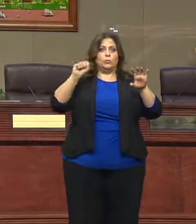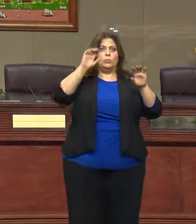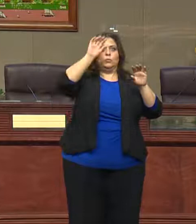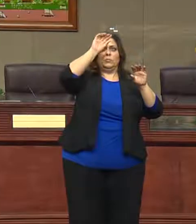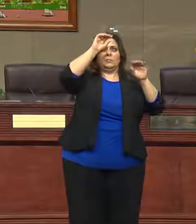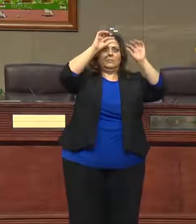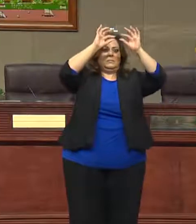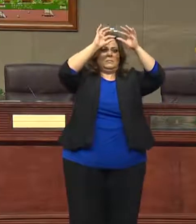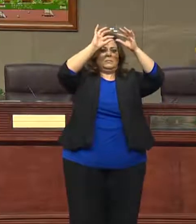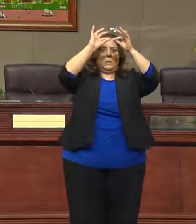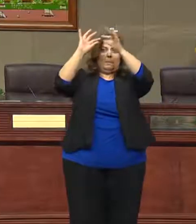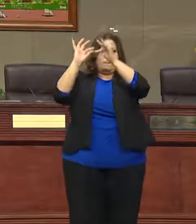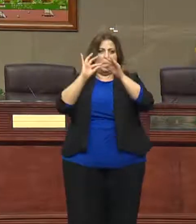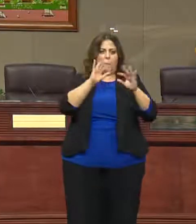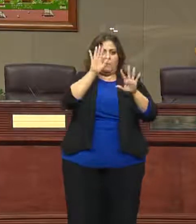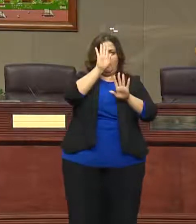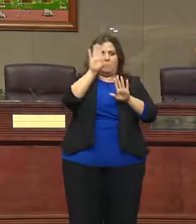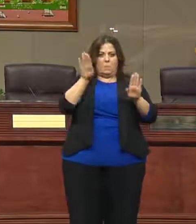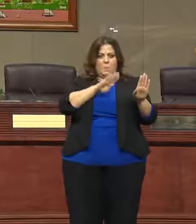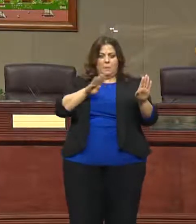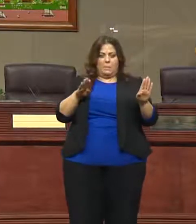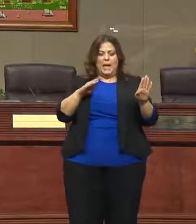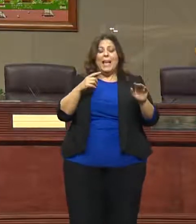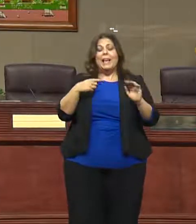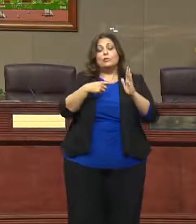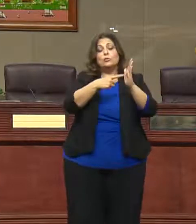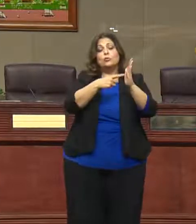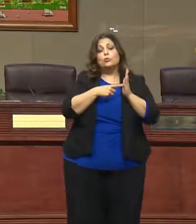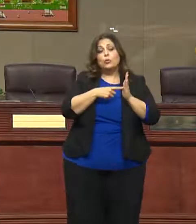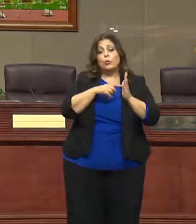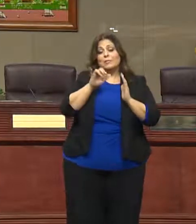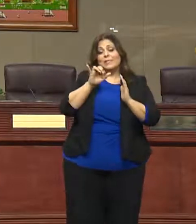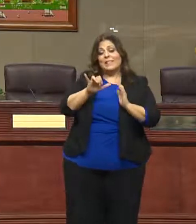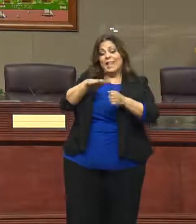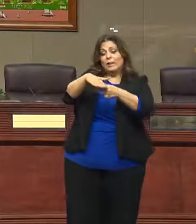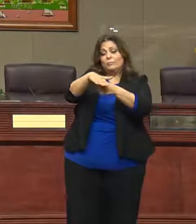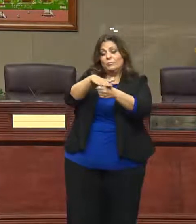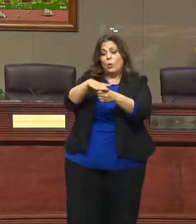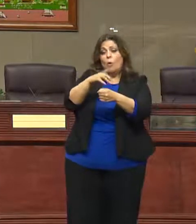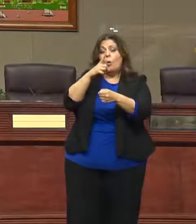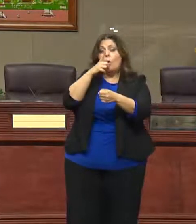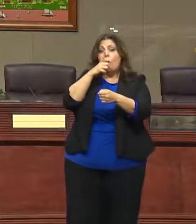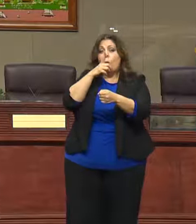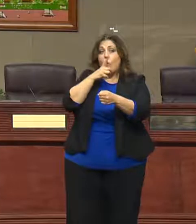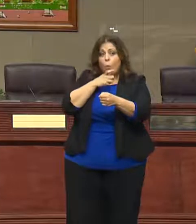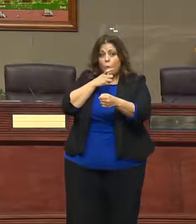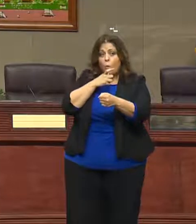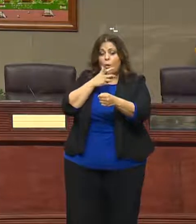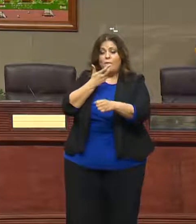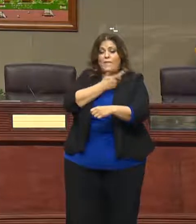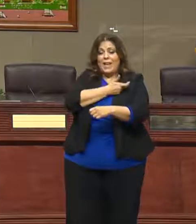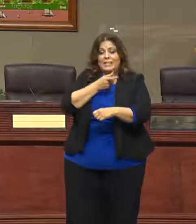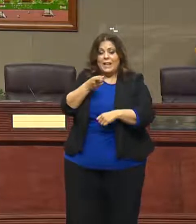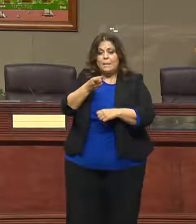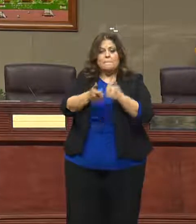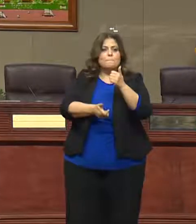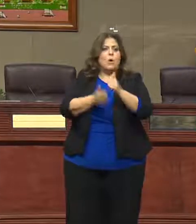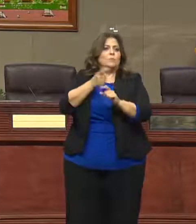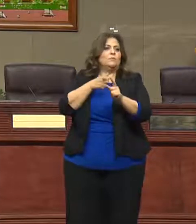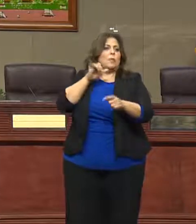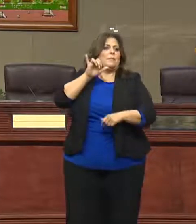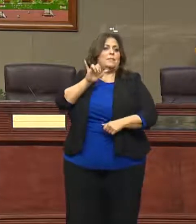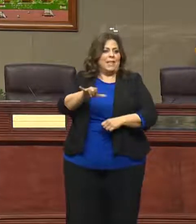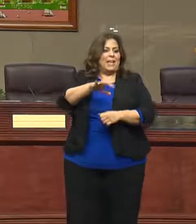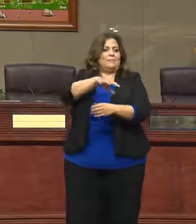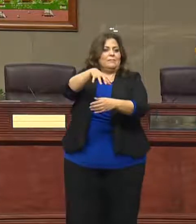were of the individuals who were vaccinated at that site came from that immediate area. And that was a target community